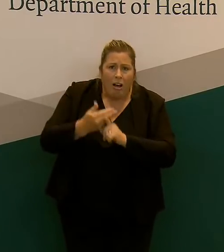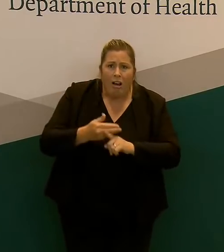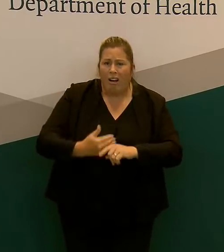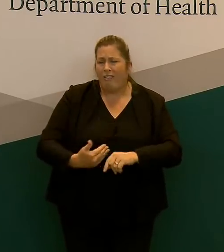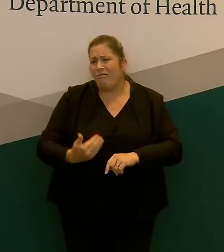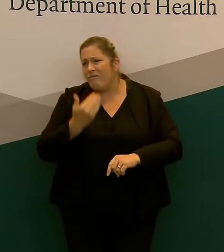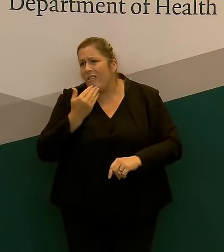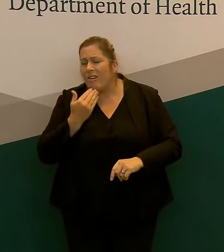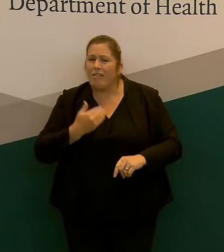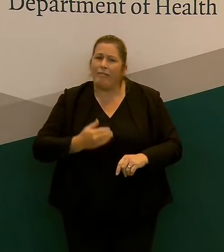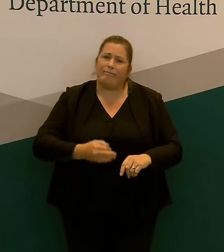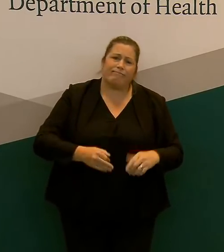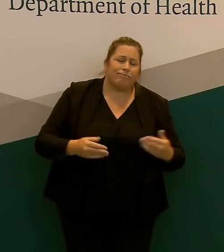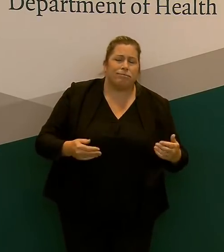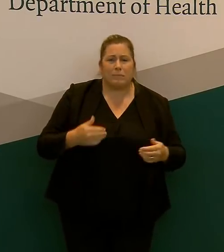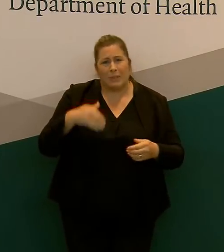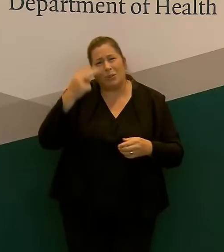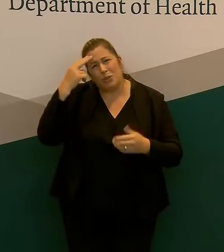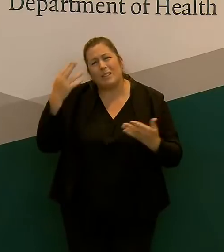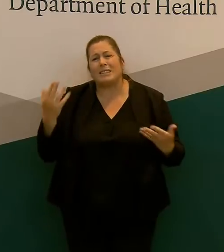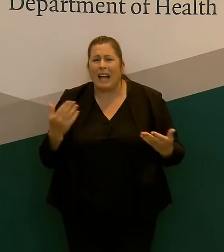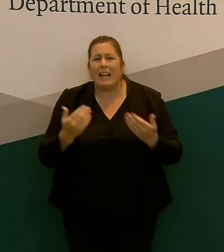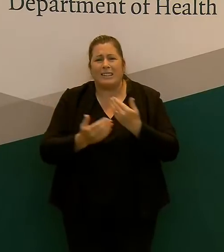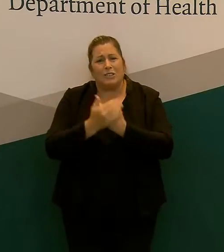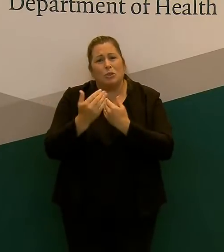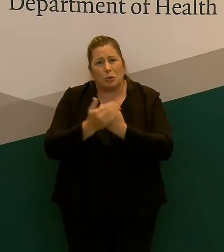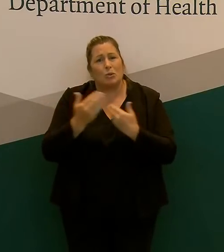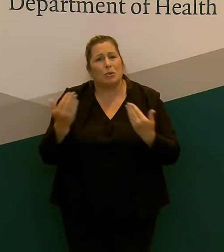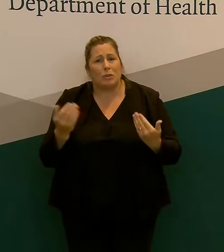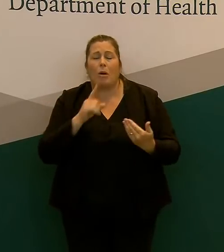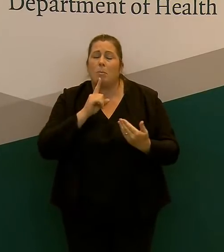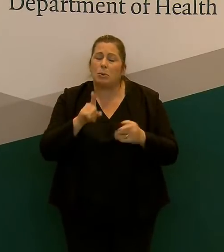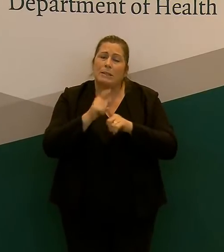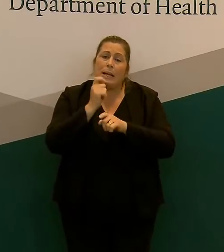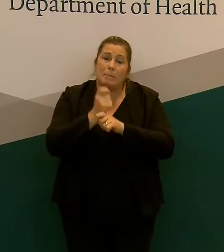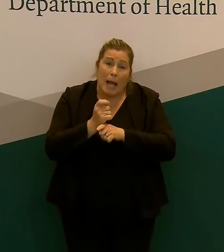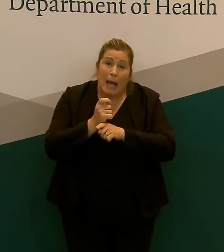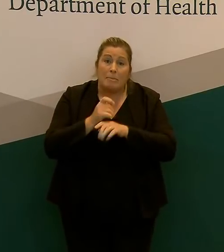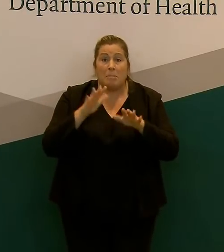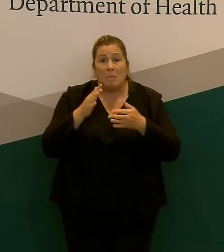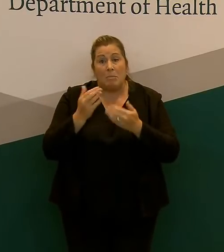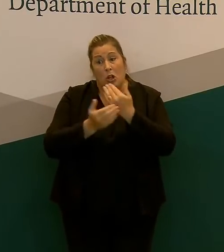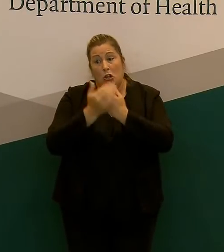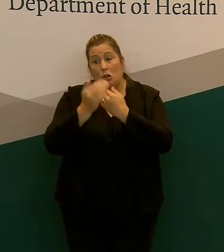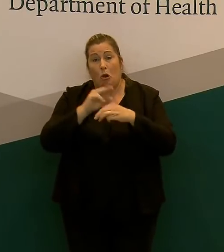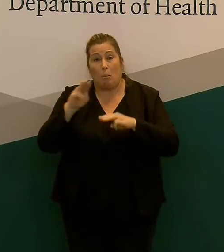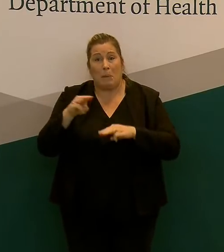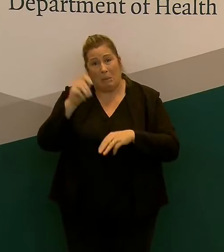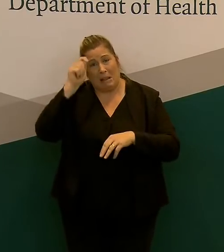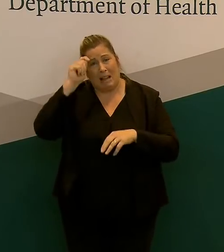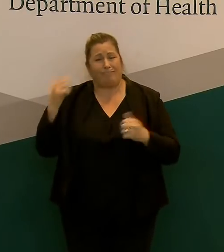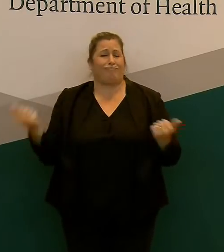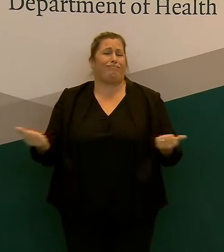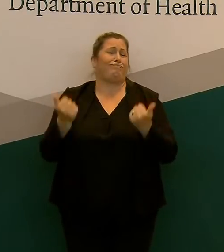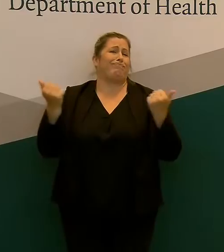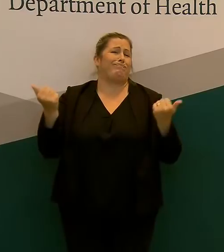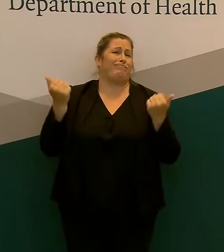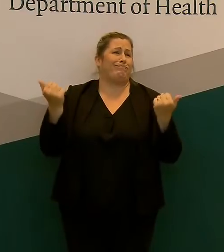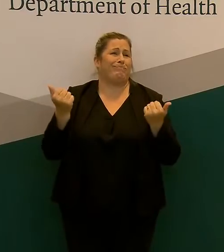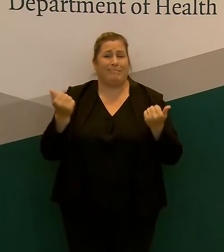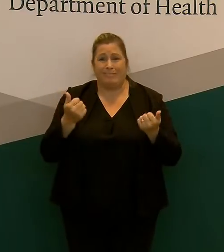now, this is all very understandable. But there might be a general belief among younger people that